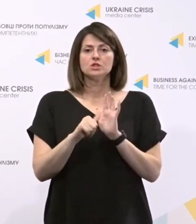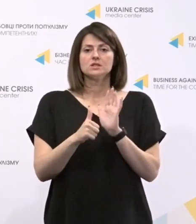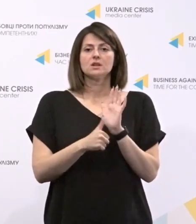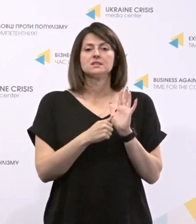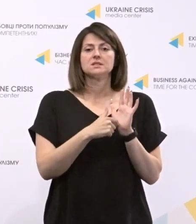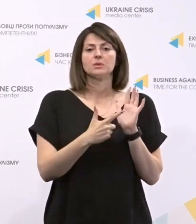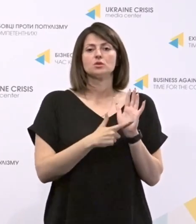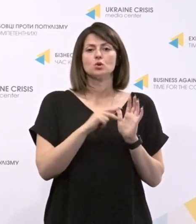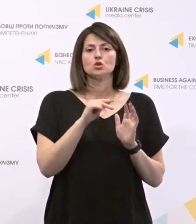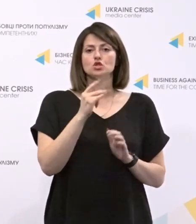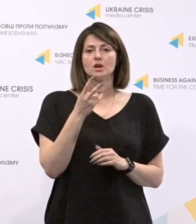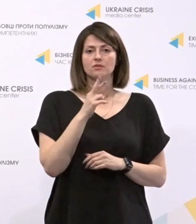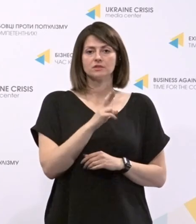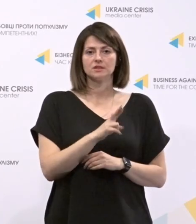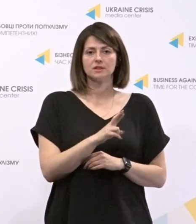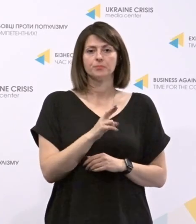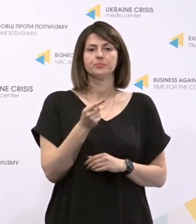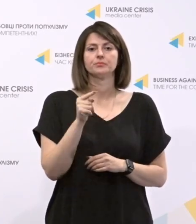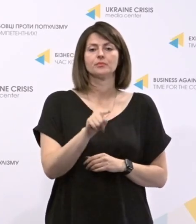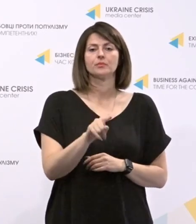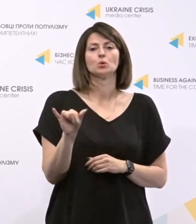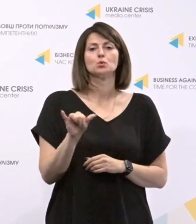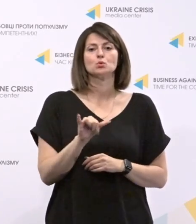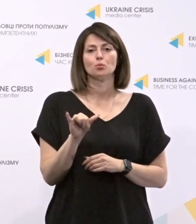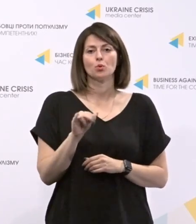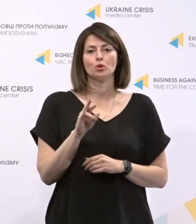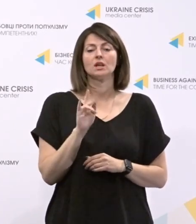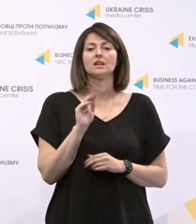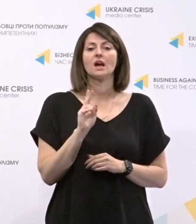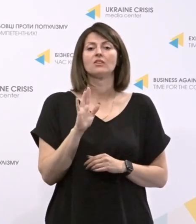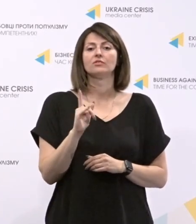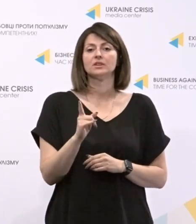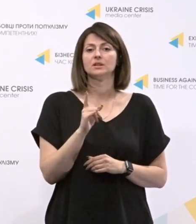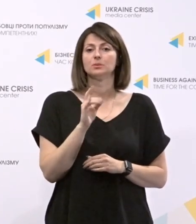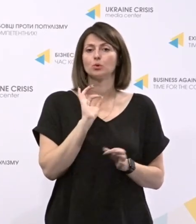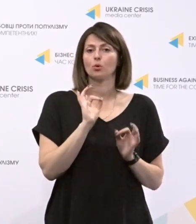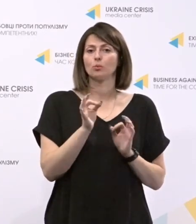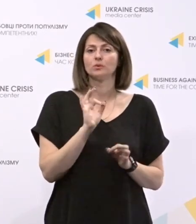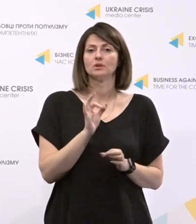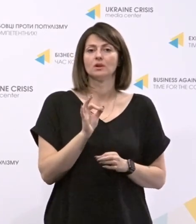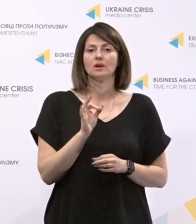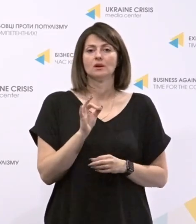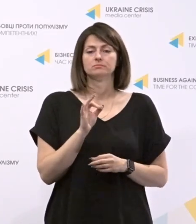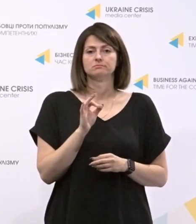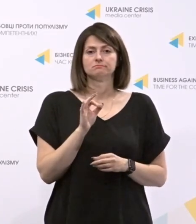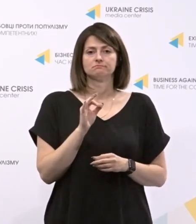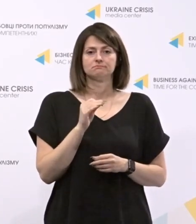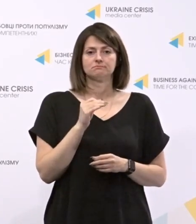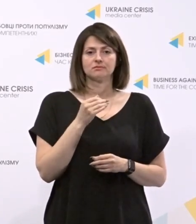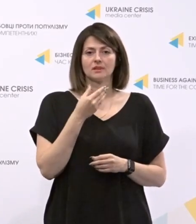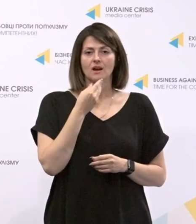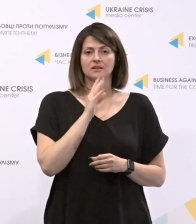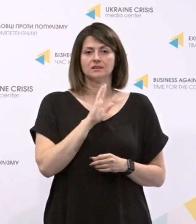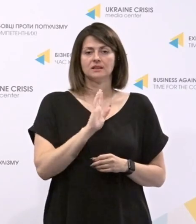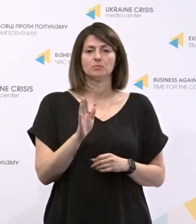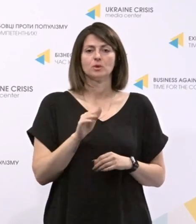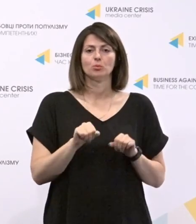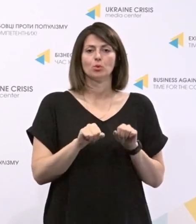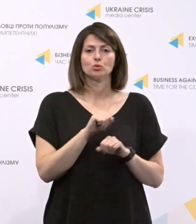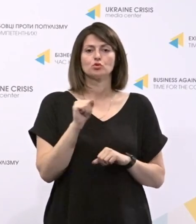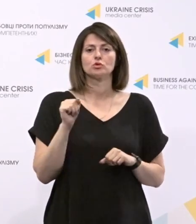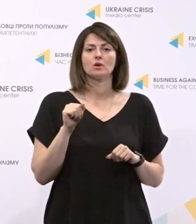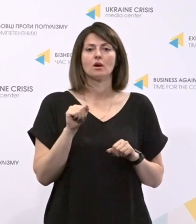I may, I would like to take you back to June 16th events,